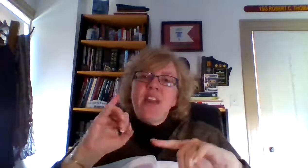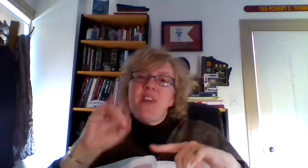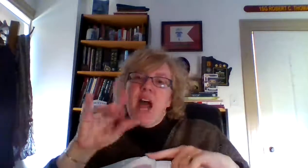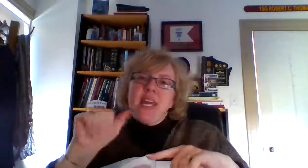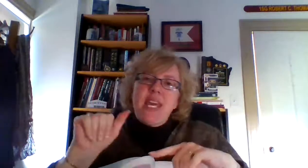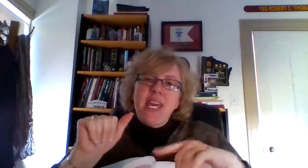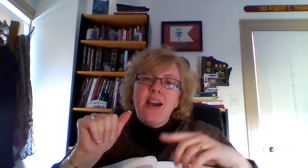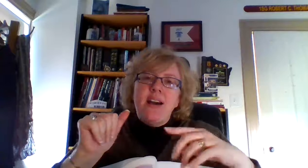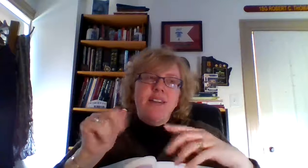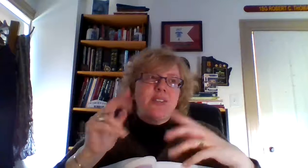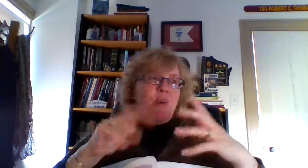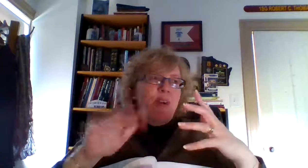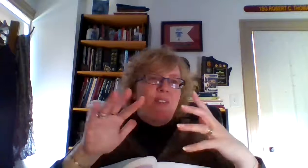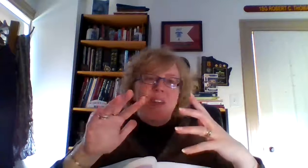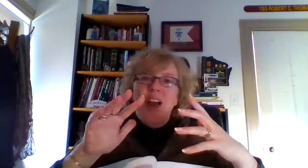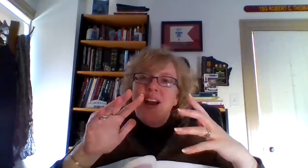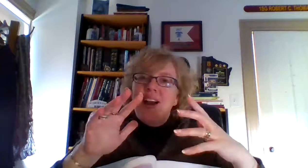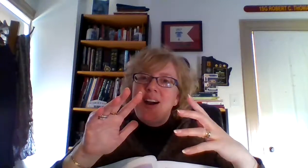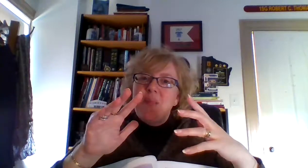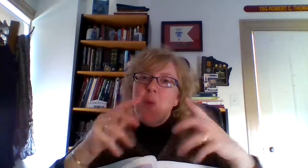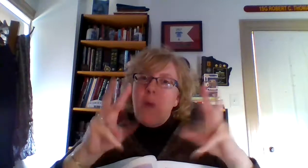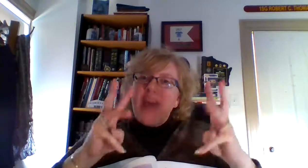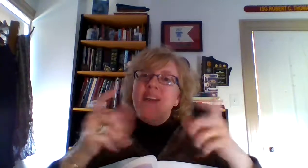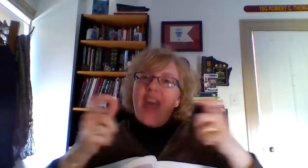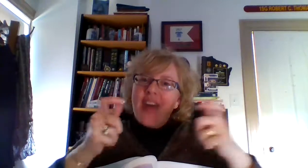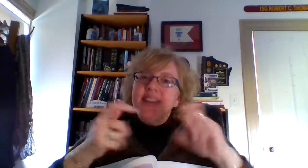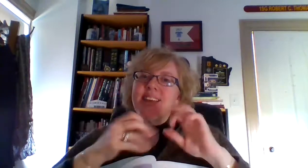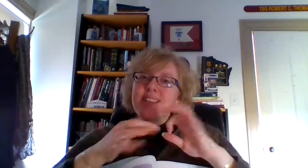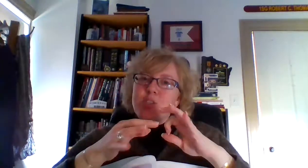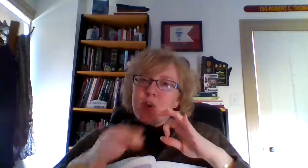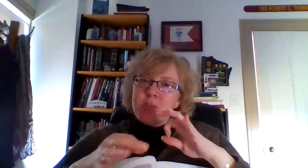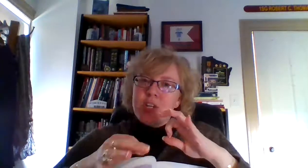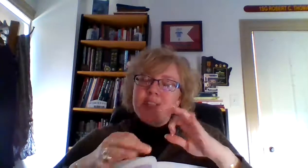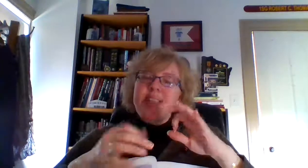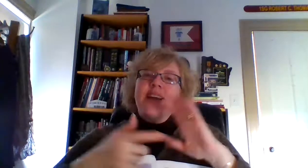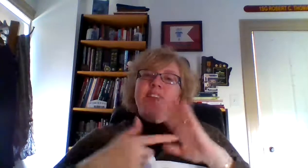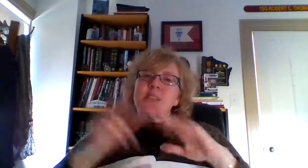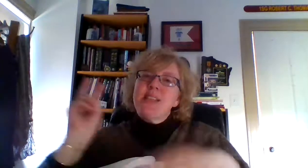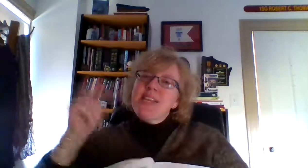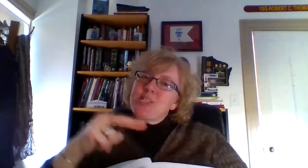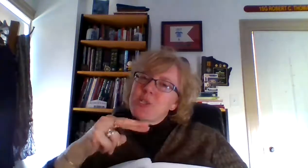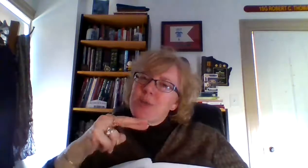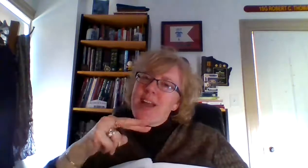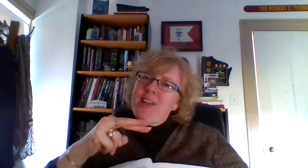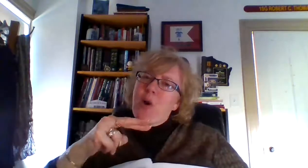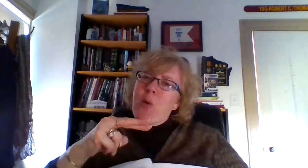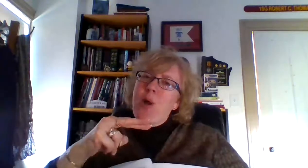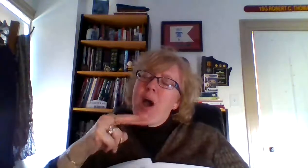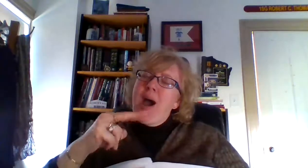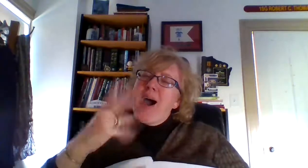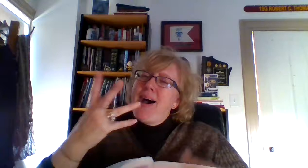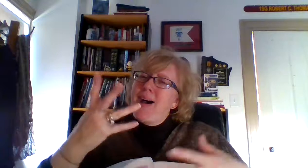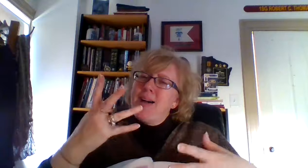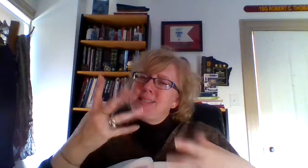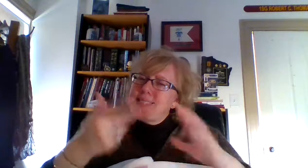an IKEA sort of way of handling the descriptions. Because there's things that you look at and you go, does that